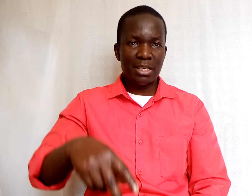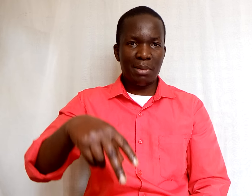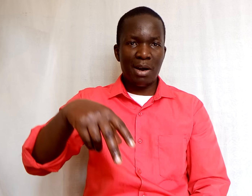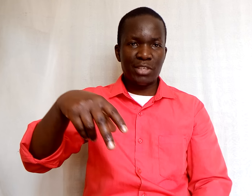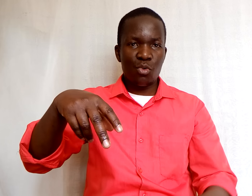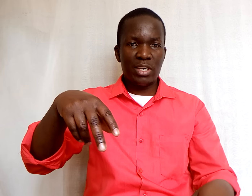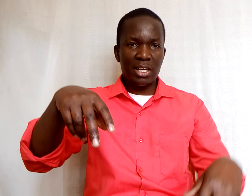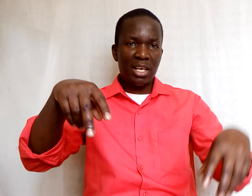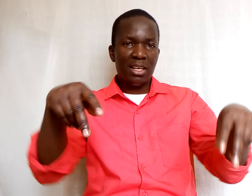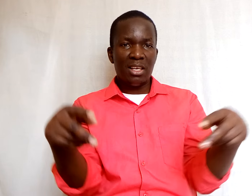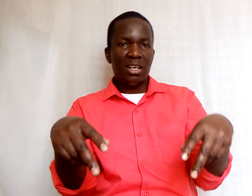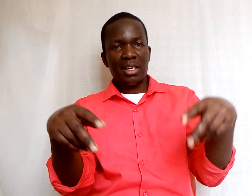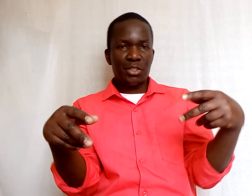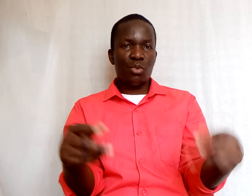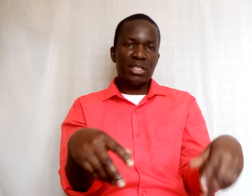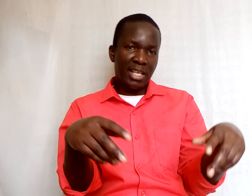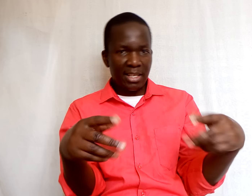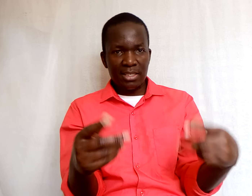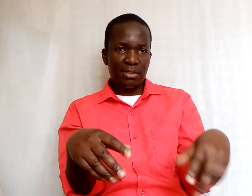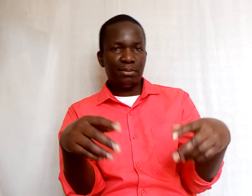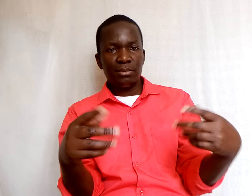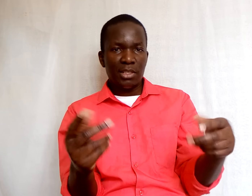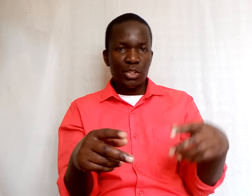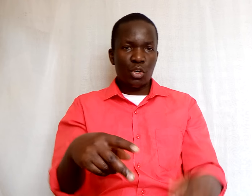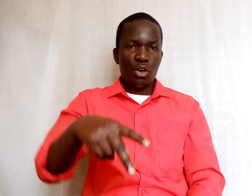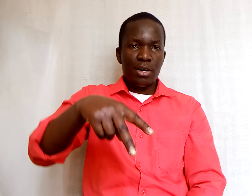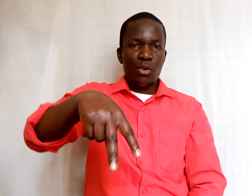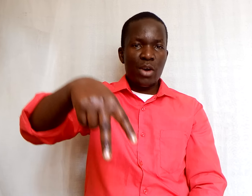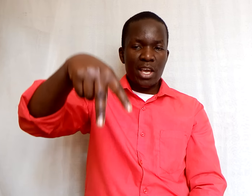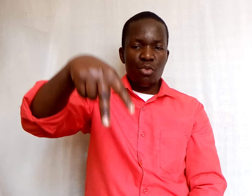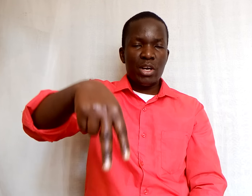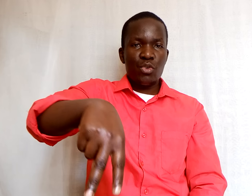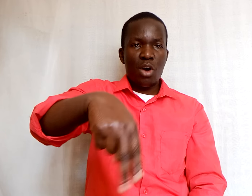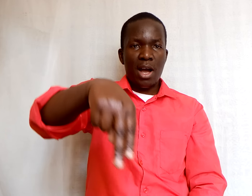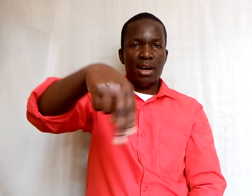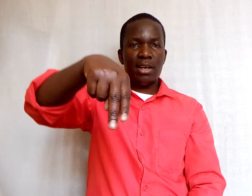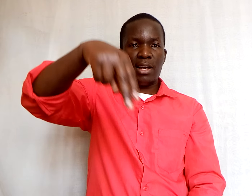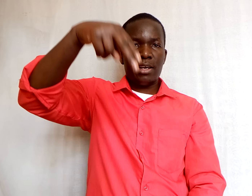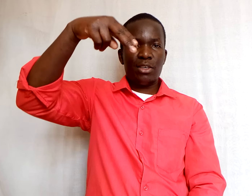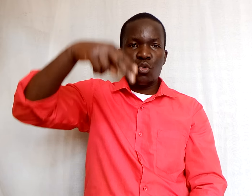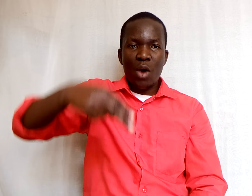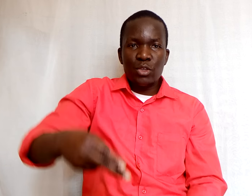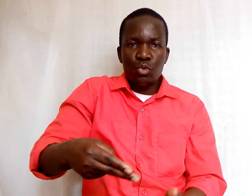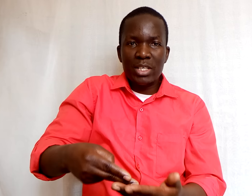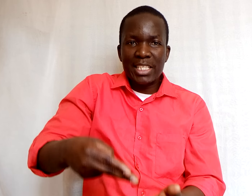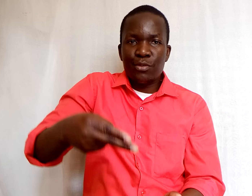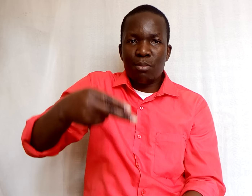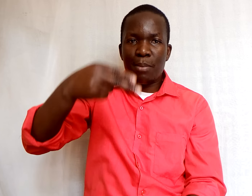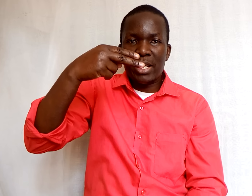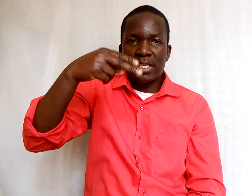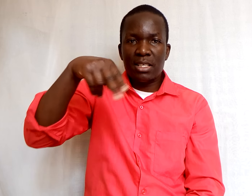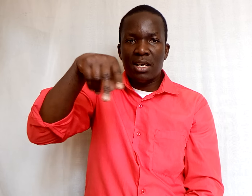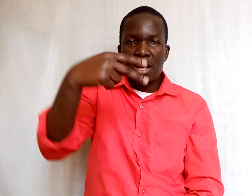Remember, after cooking, it's always like this. So the way when you are you want to get it from a plate